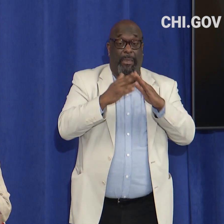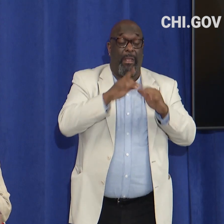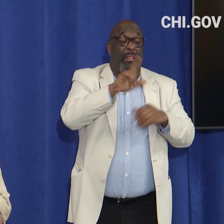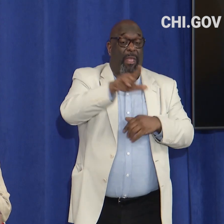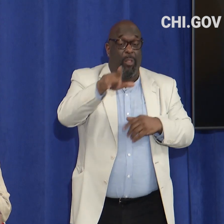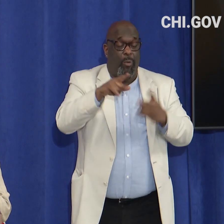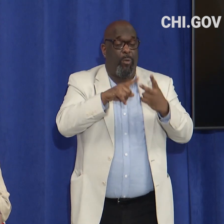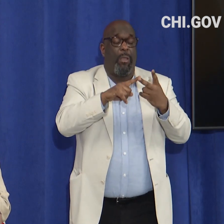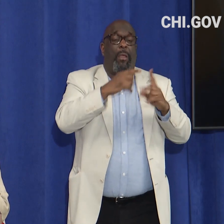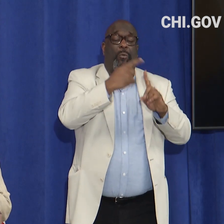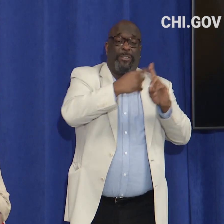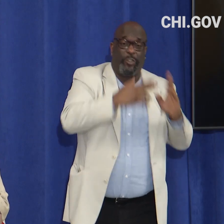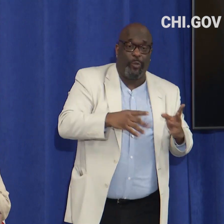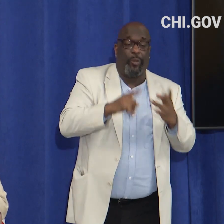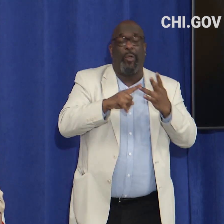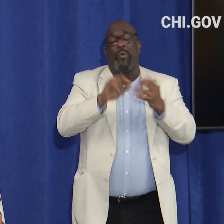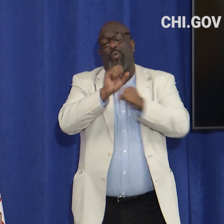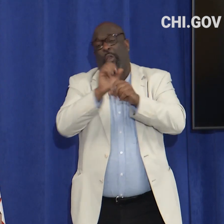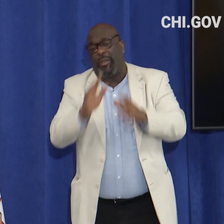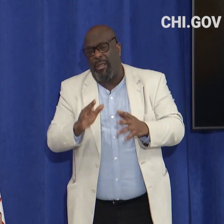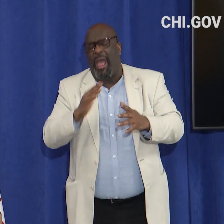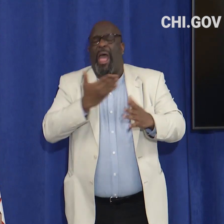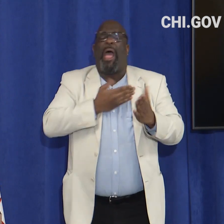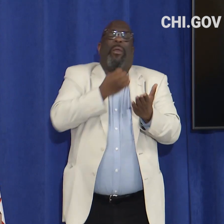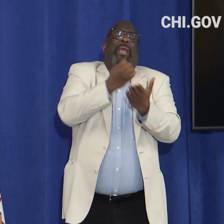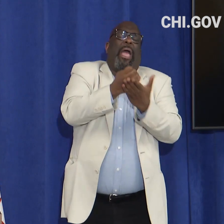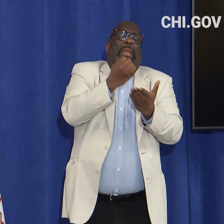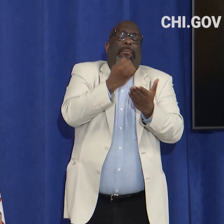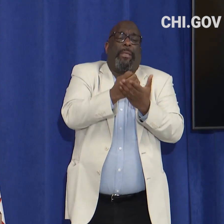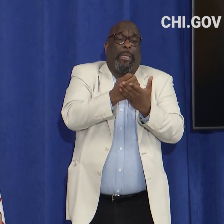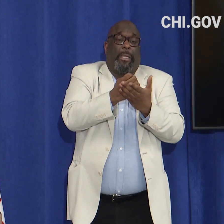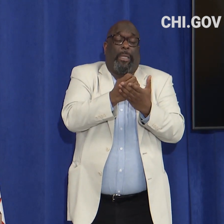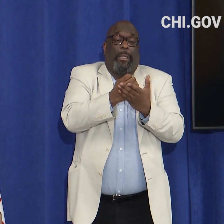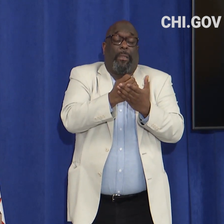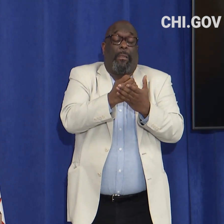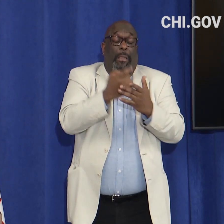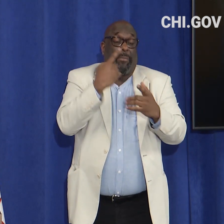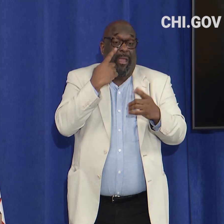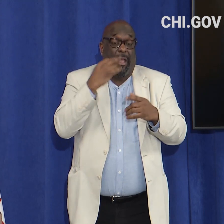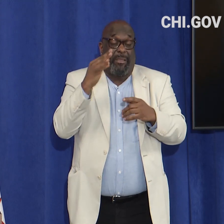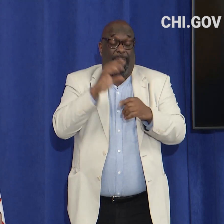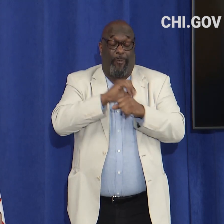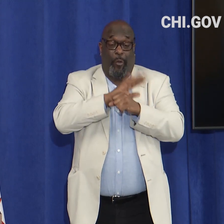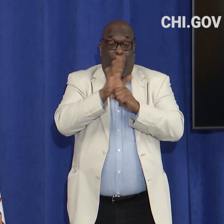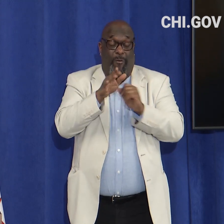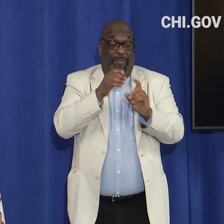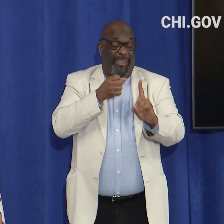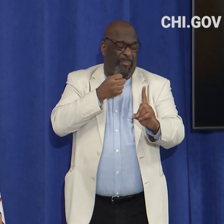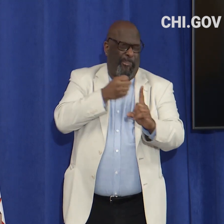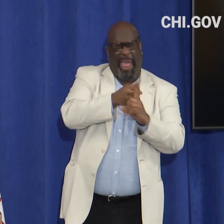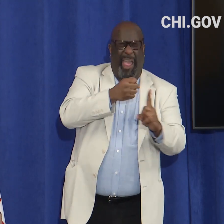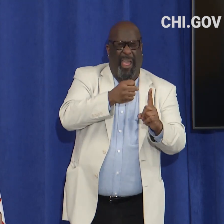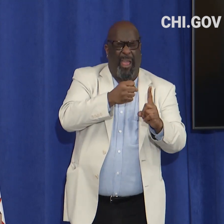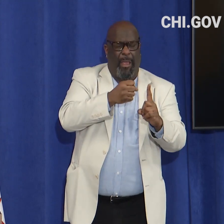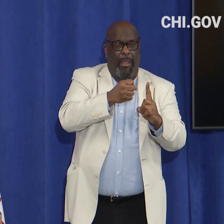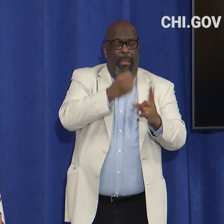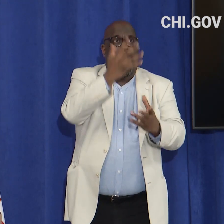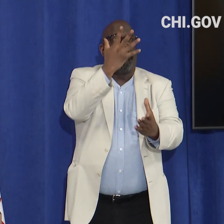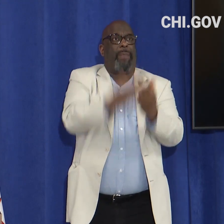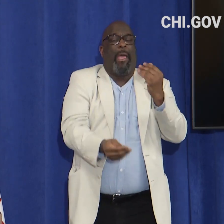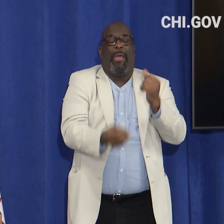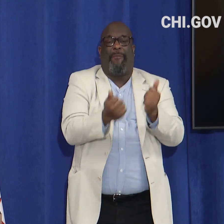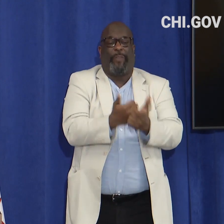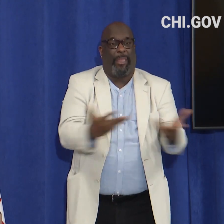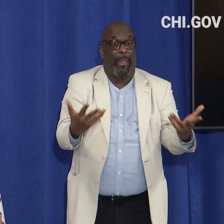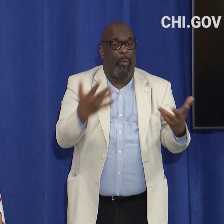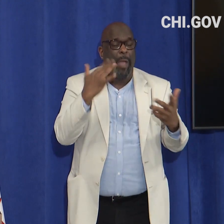and workers. I mean, our entire economy has just been cut. The rug has been pulled out from under us